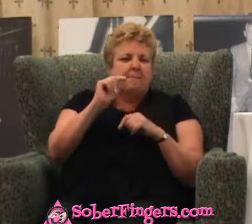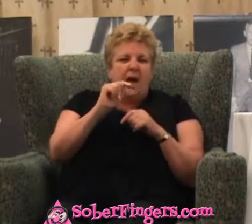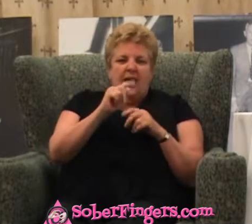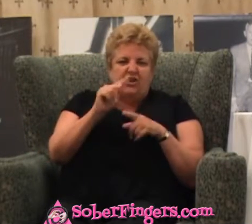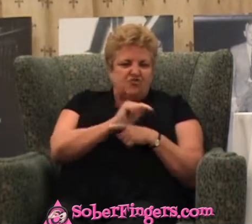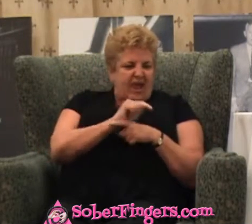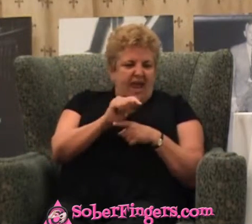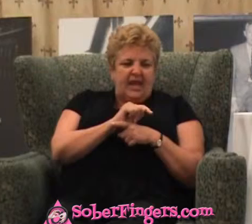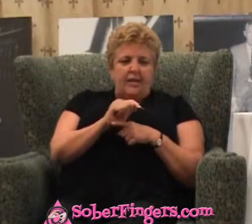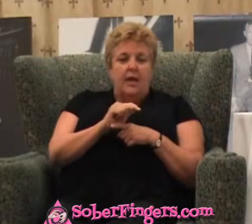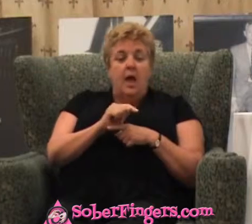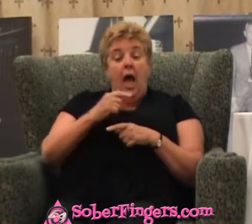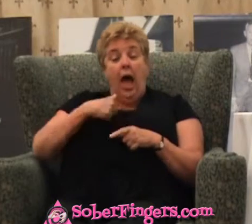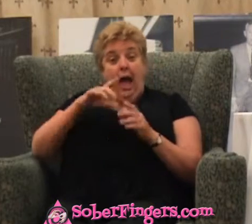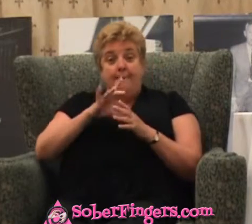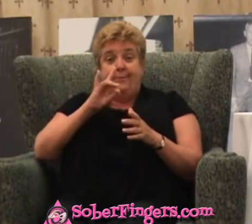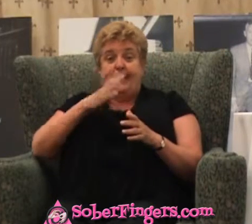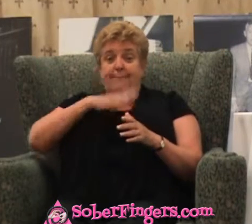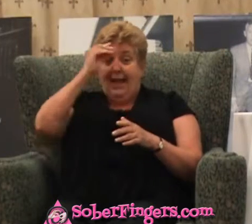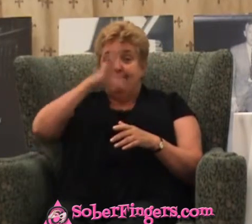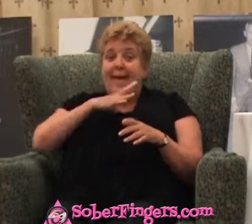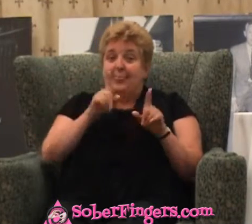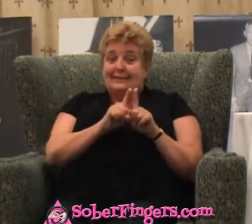the same way, but that's probably